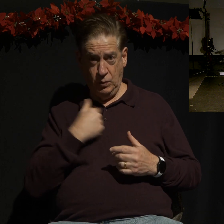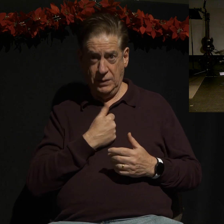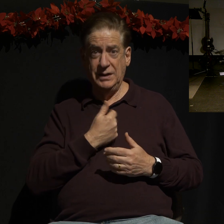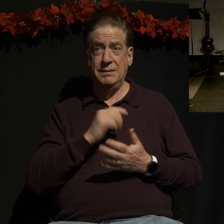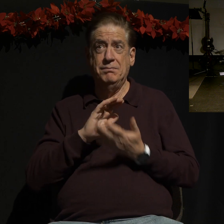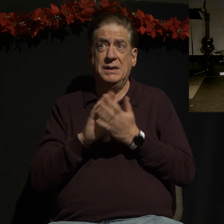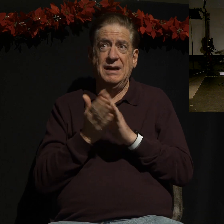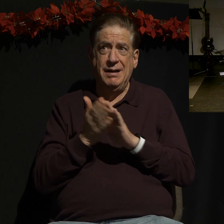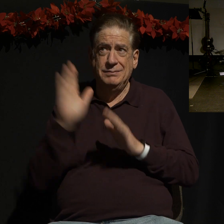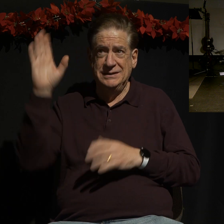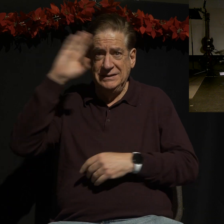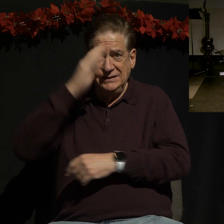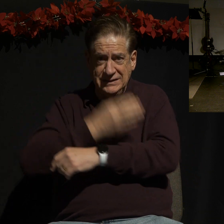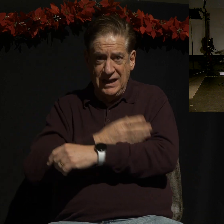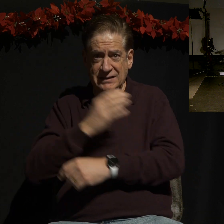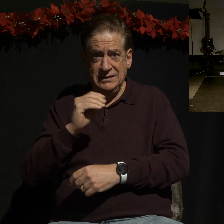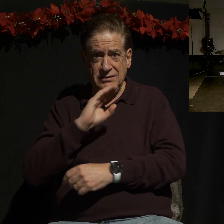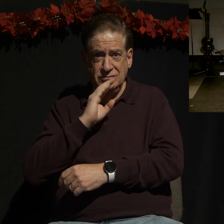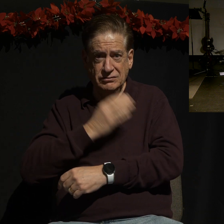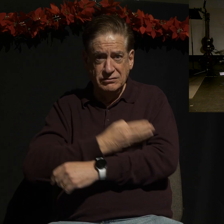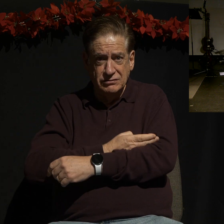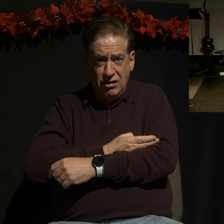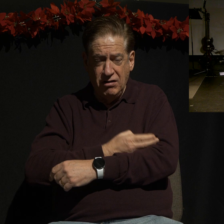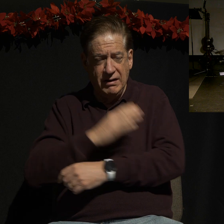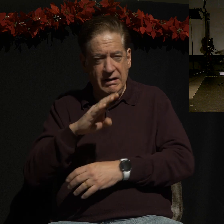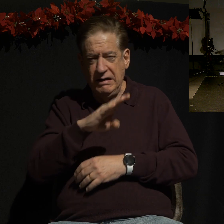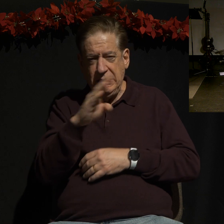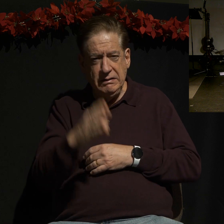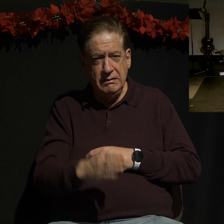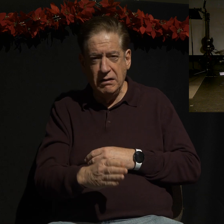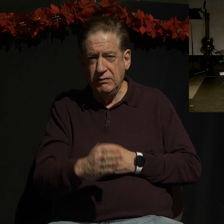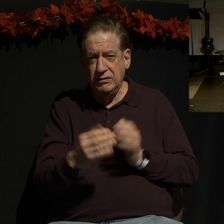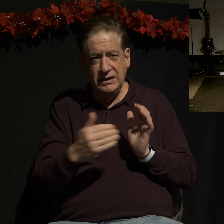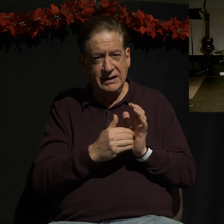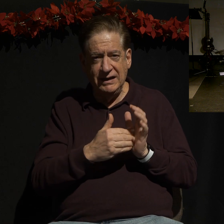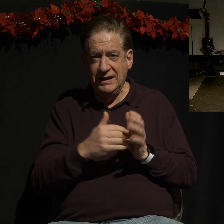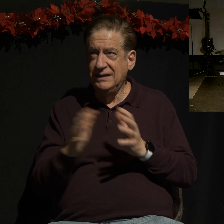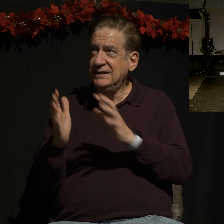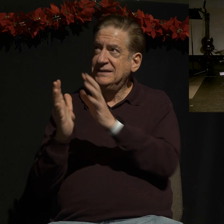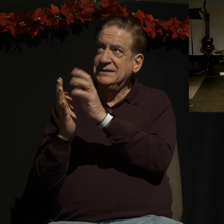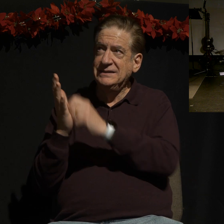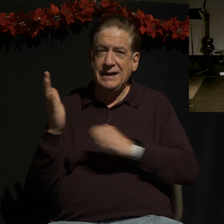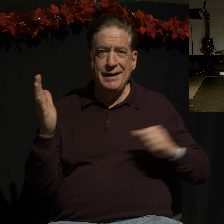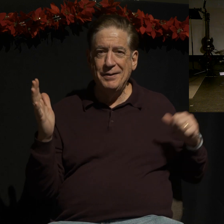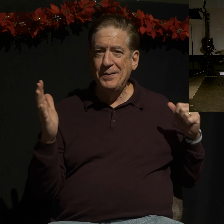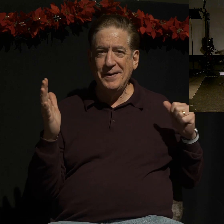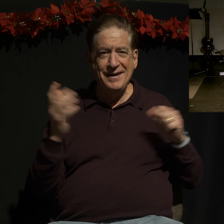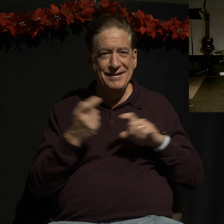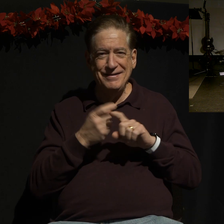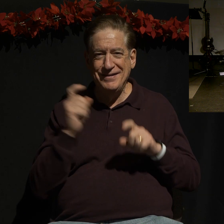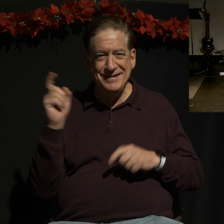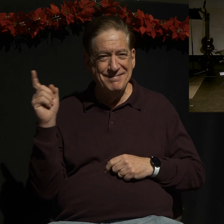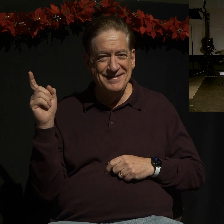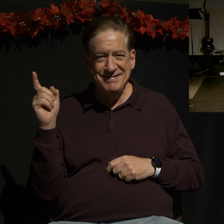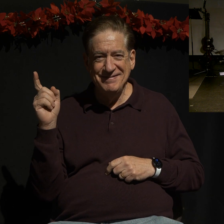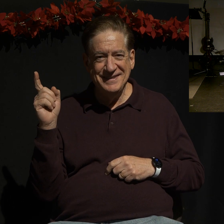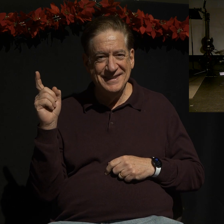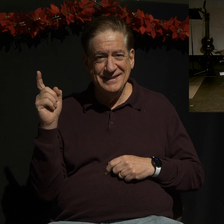his daughters, and that we would never again be taken away from him.